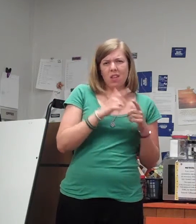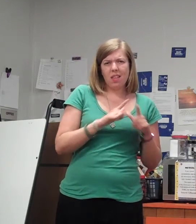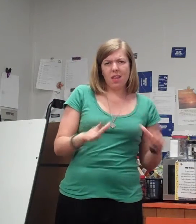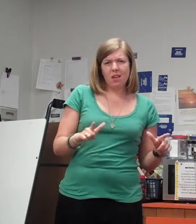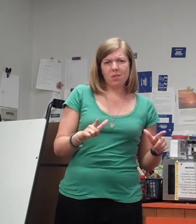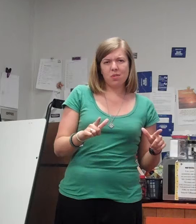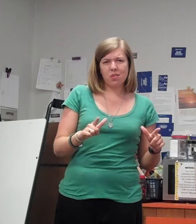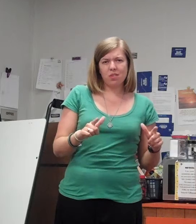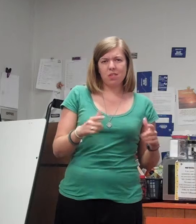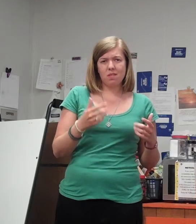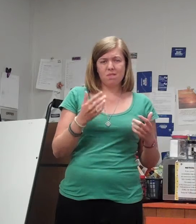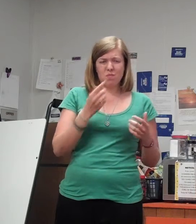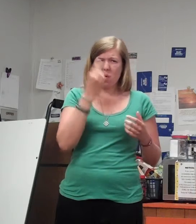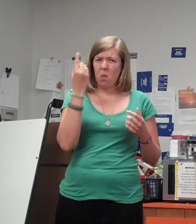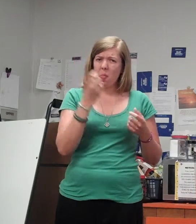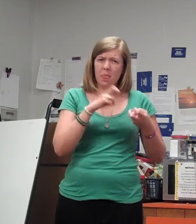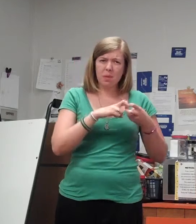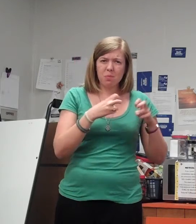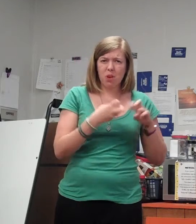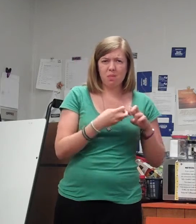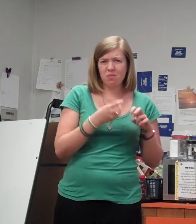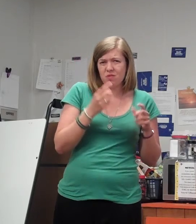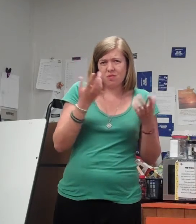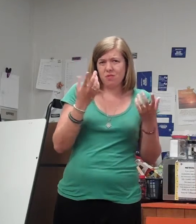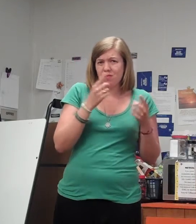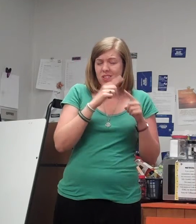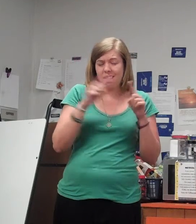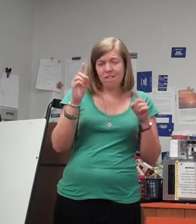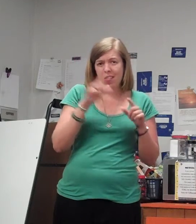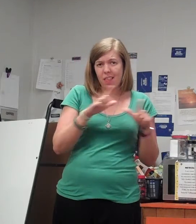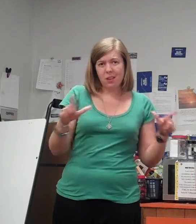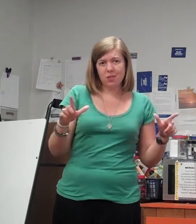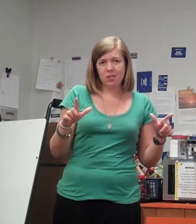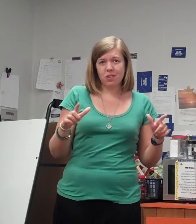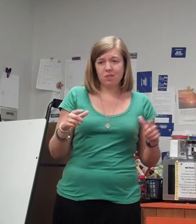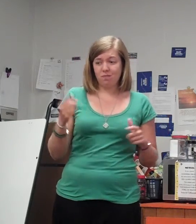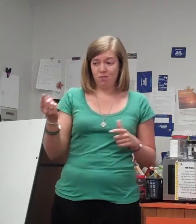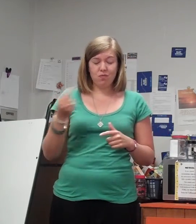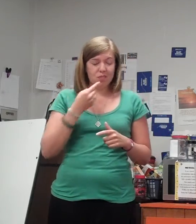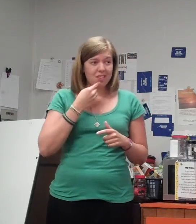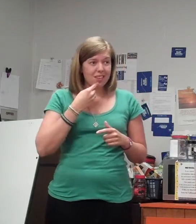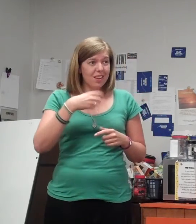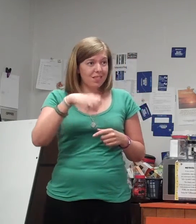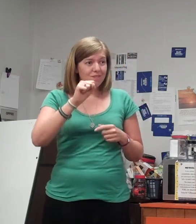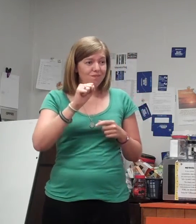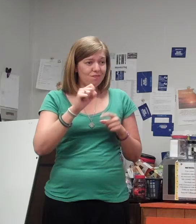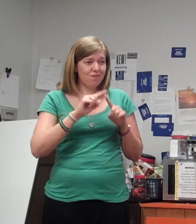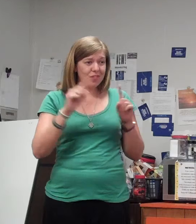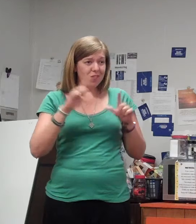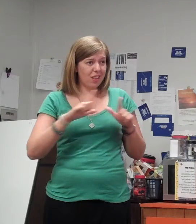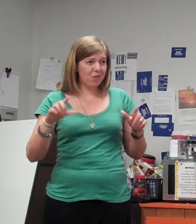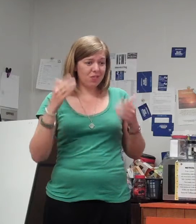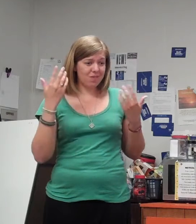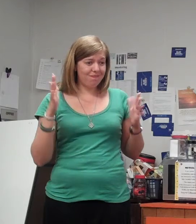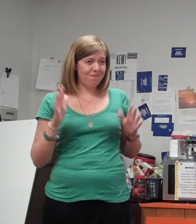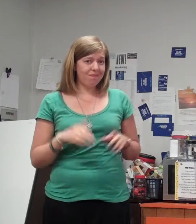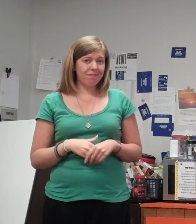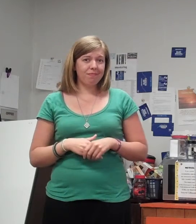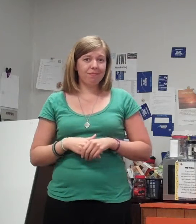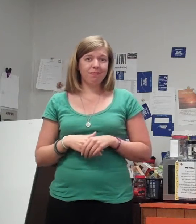only problem is they're just using a different language. And she said, yes, they're just using a different language. And I said, well, then you